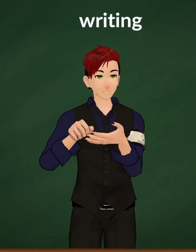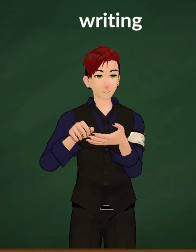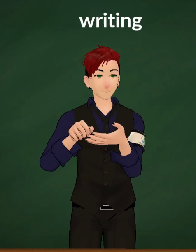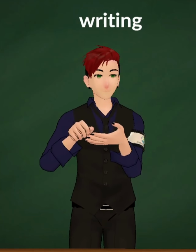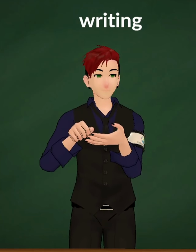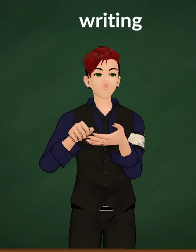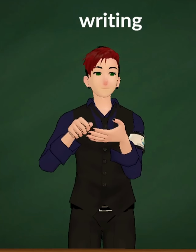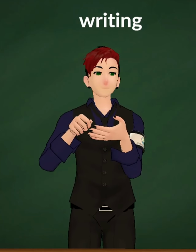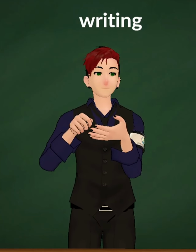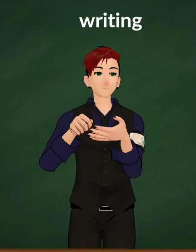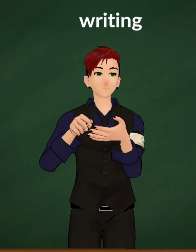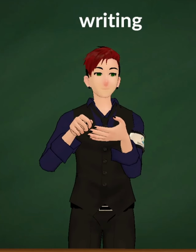motion,